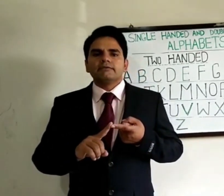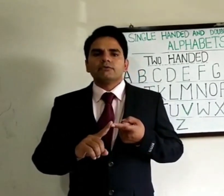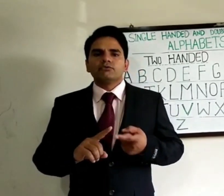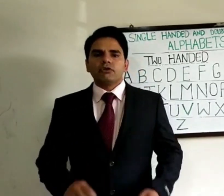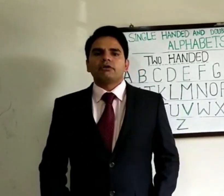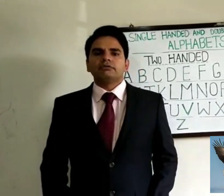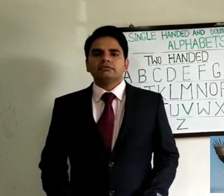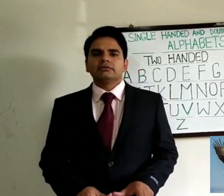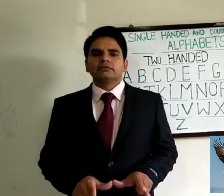for